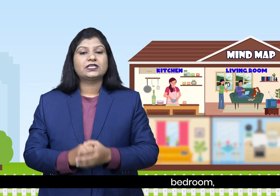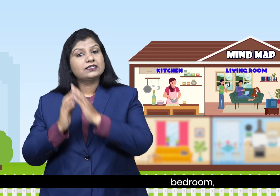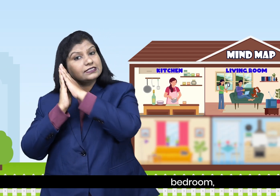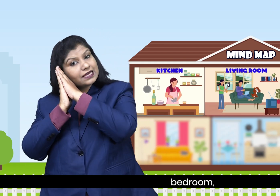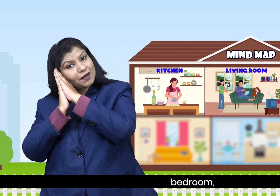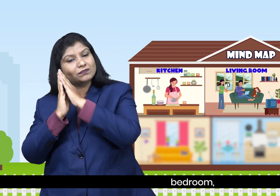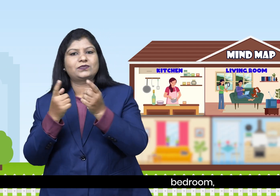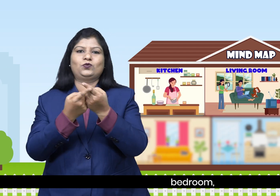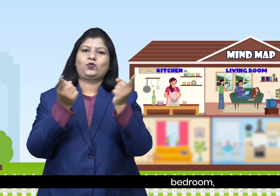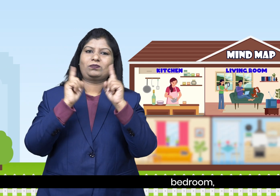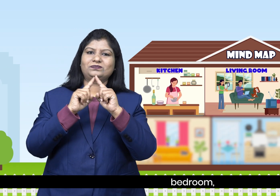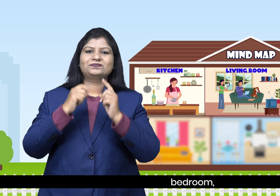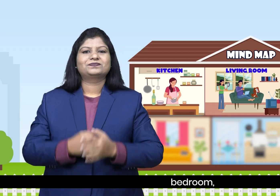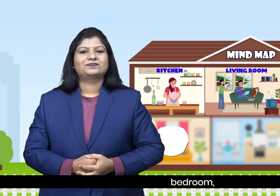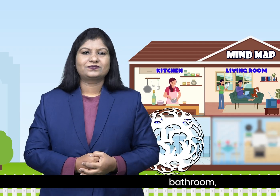bedroom,